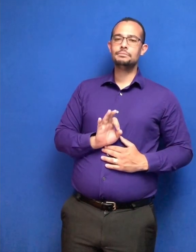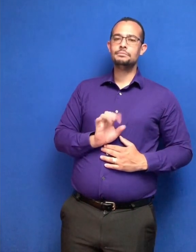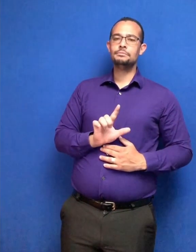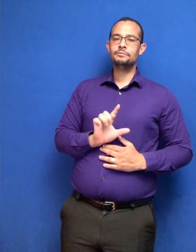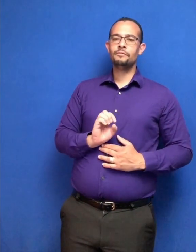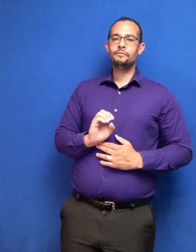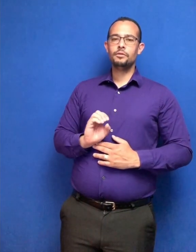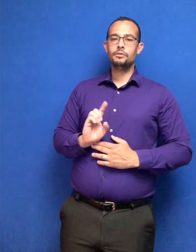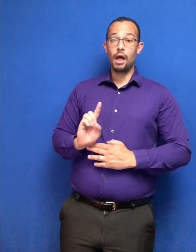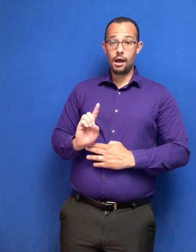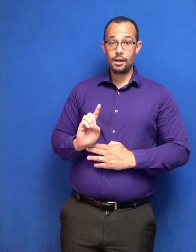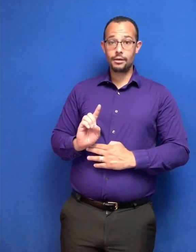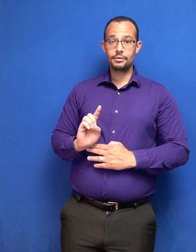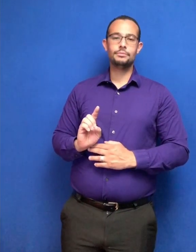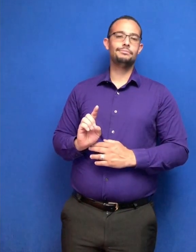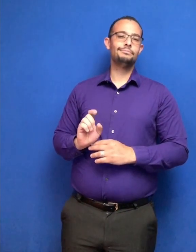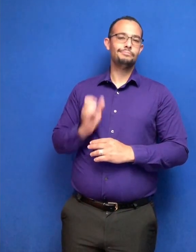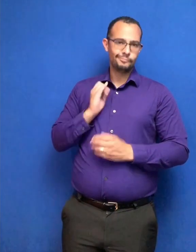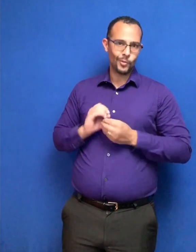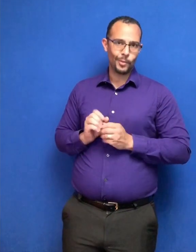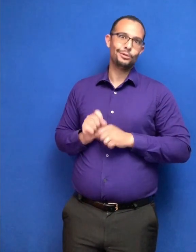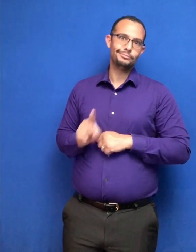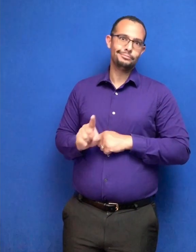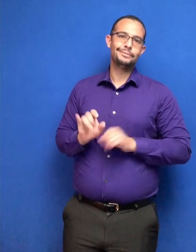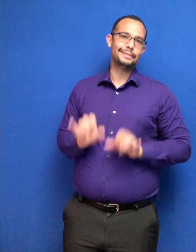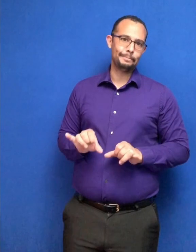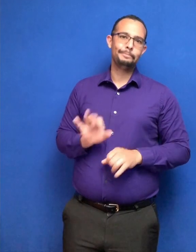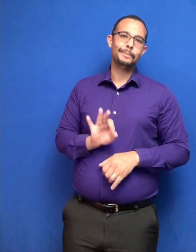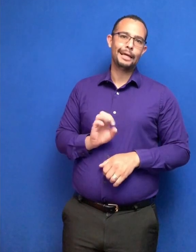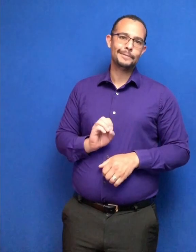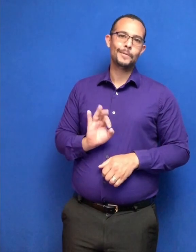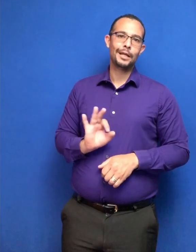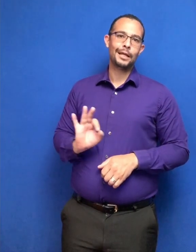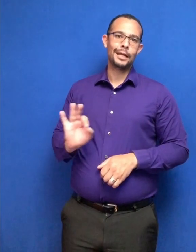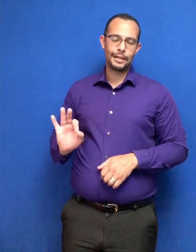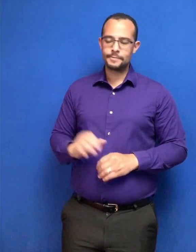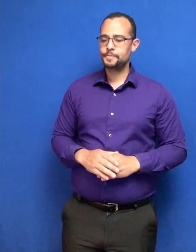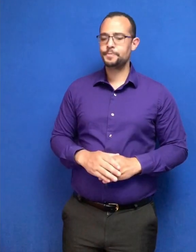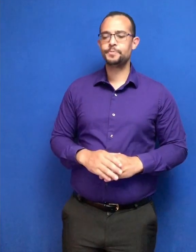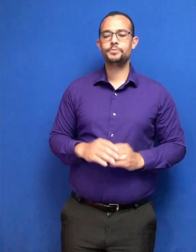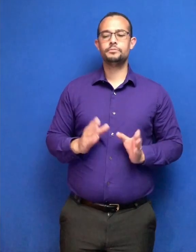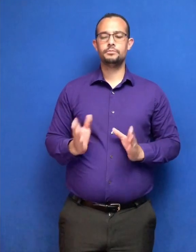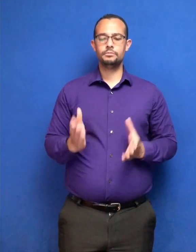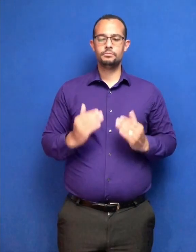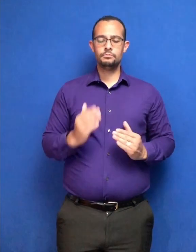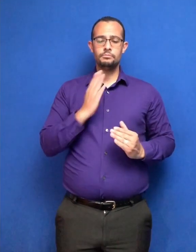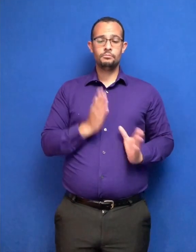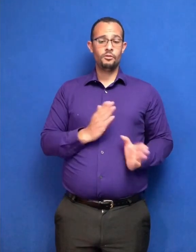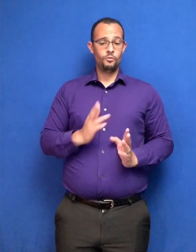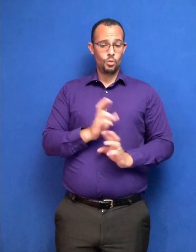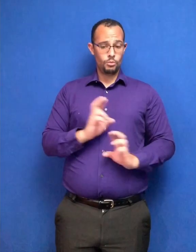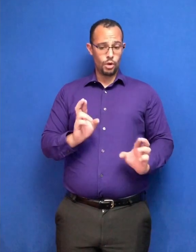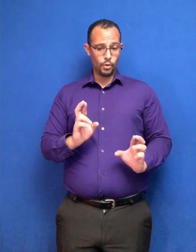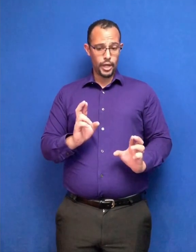Some links for national hurricane resources for weather predictions and information for